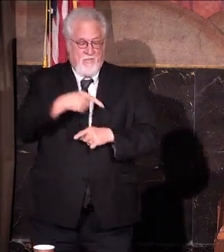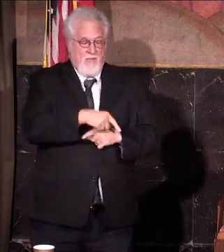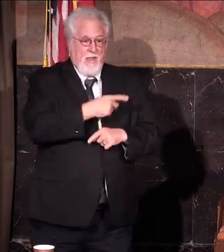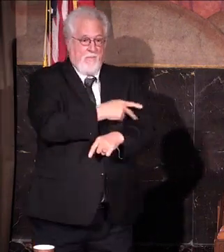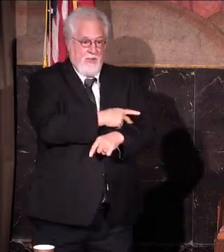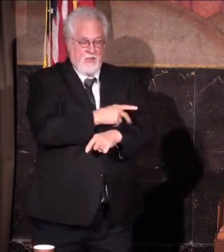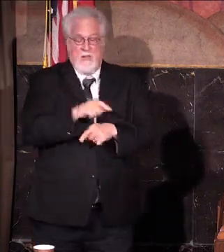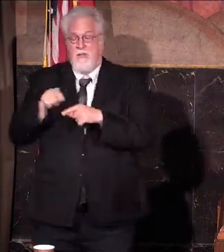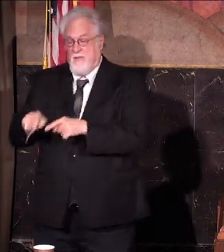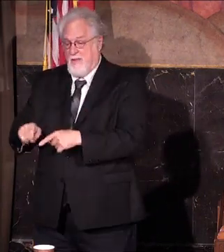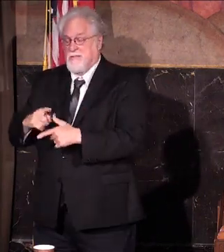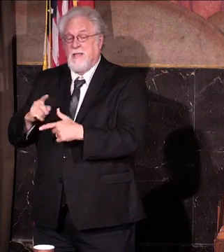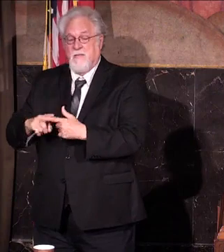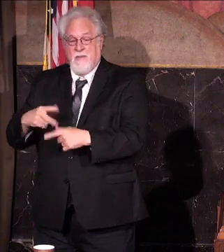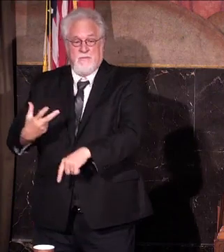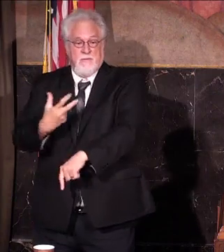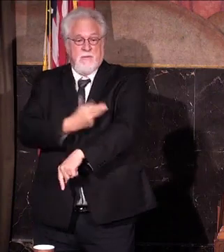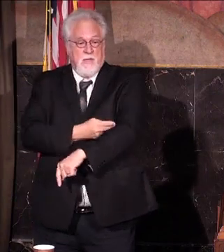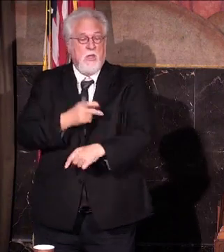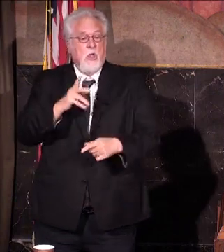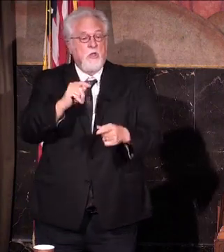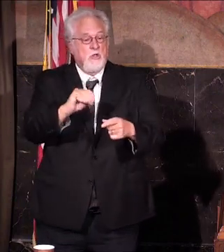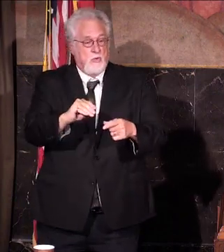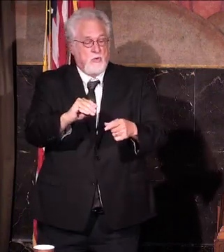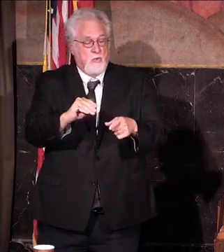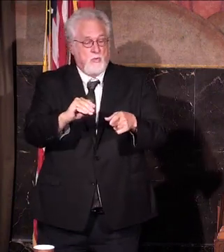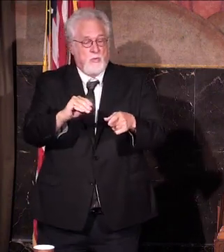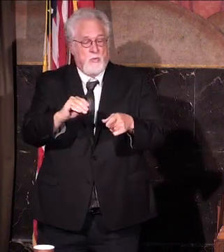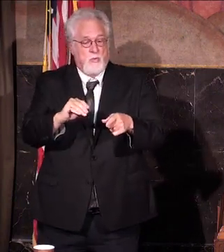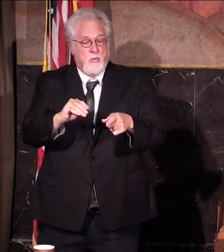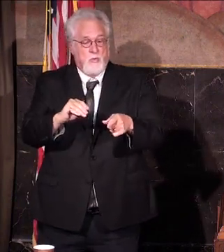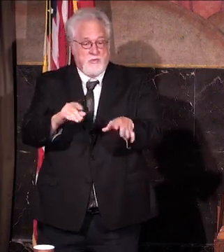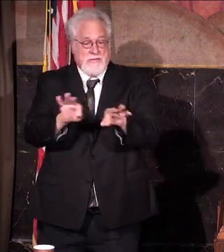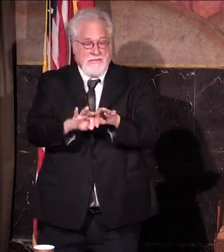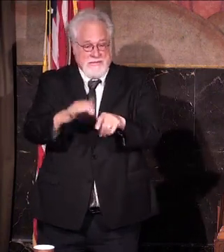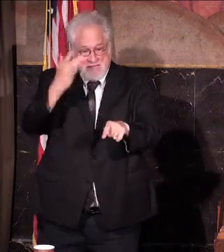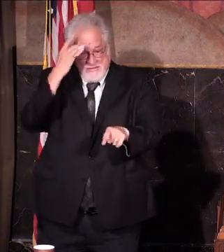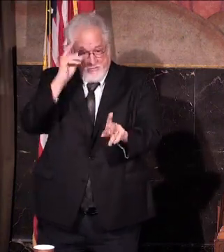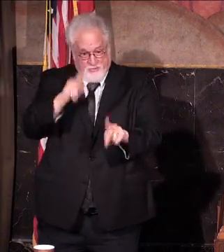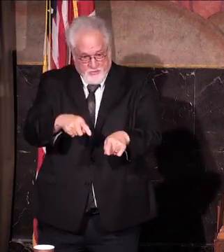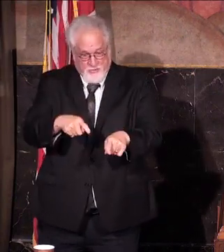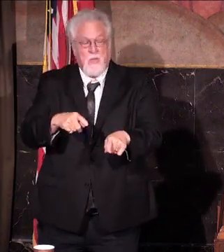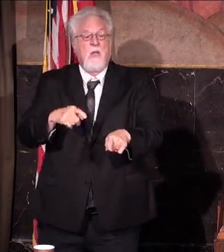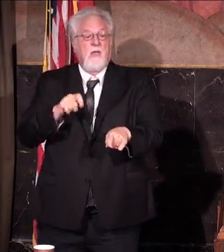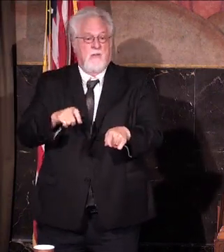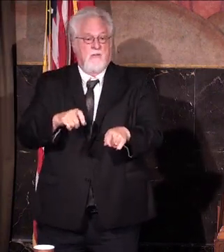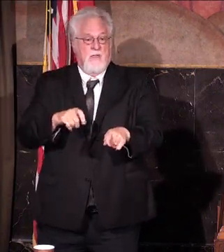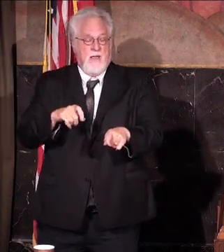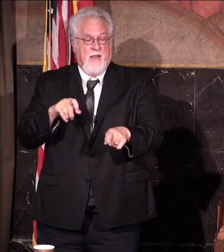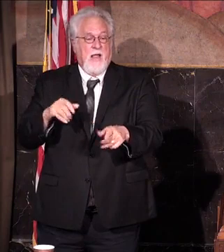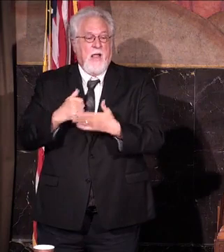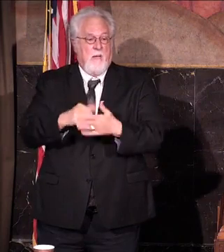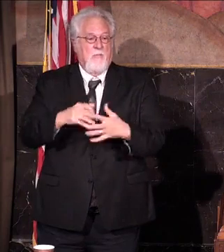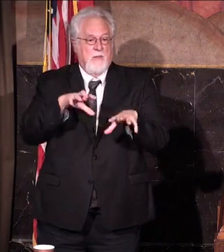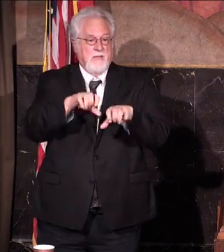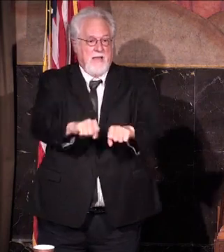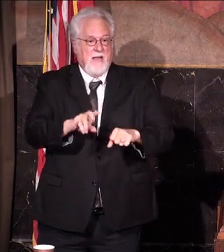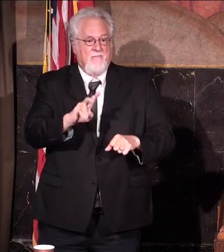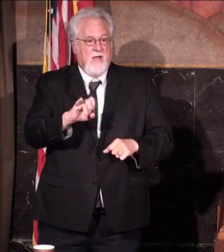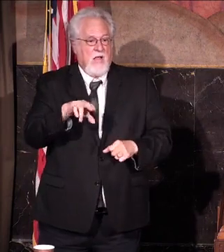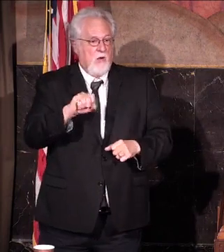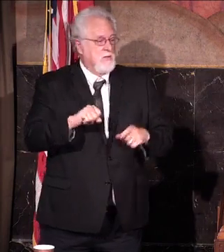so those antibodies are then administered into a critically ill patient, and they then attack the virus. So